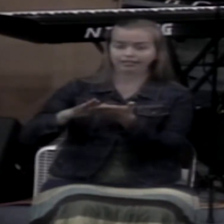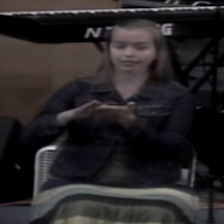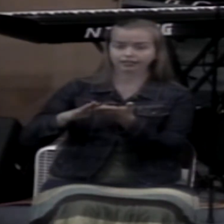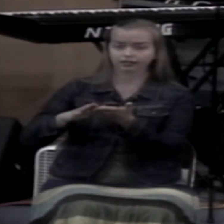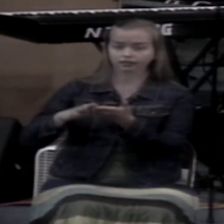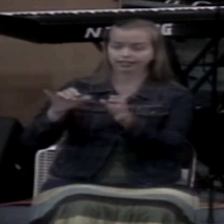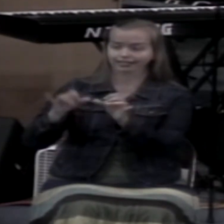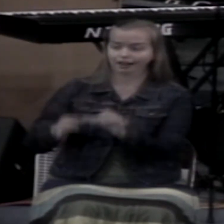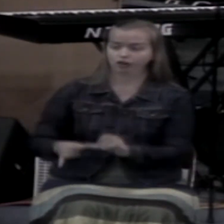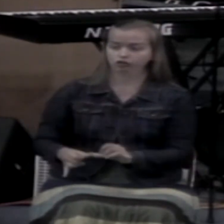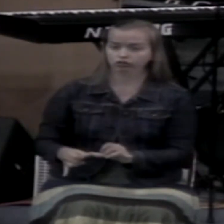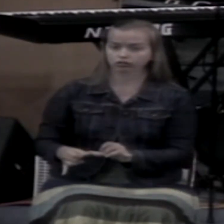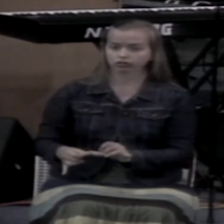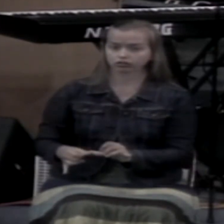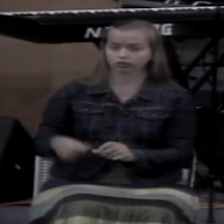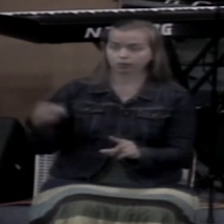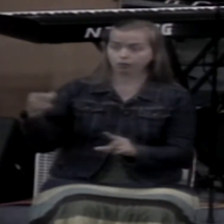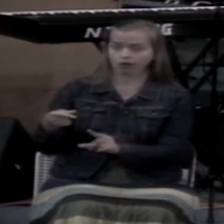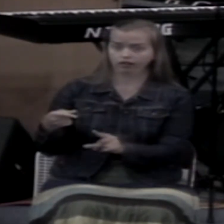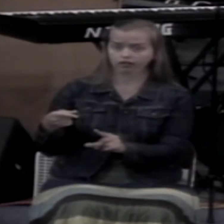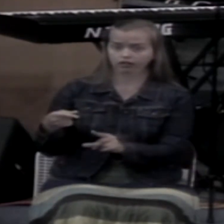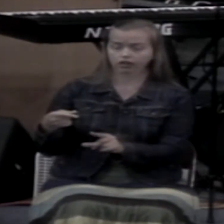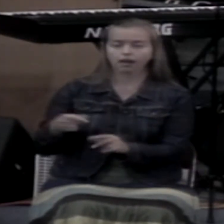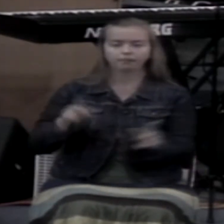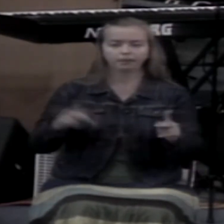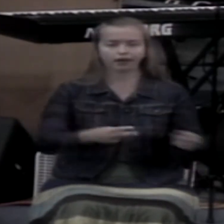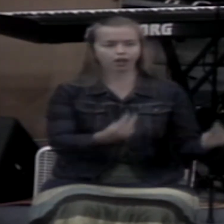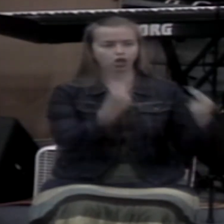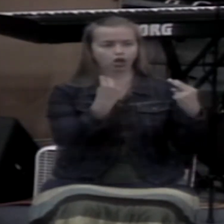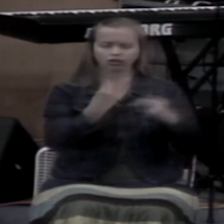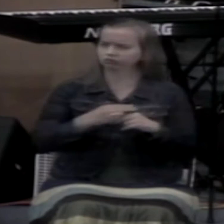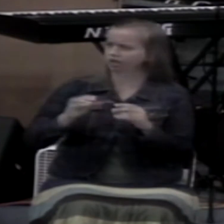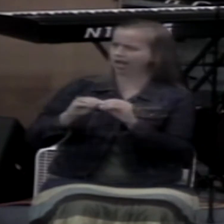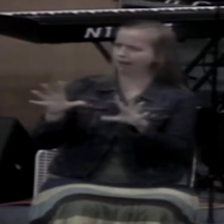so that when people see us, they don't really see us, they see our God.